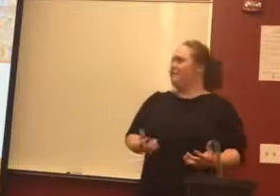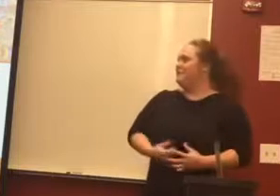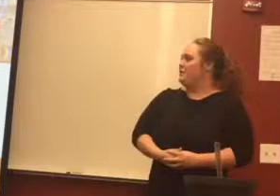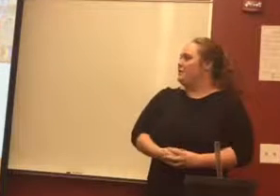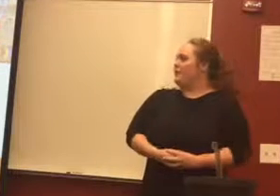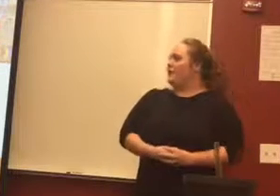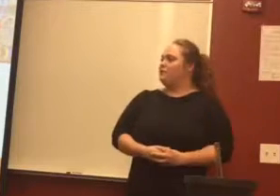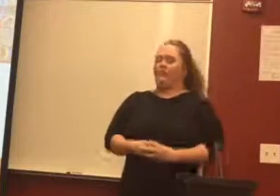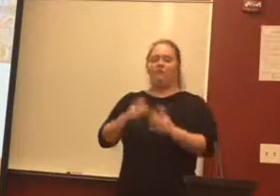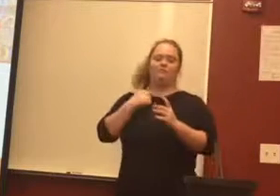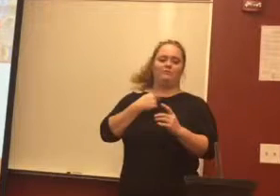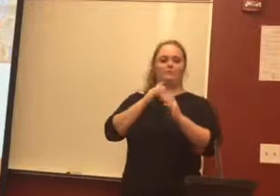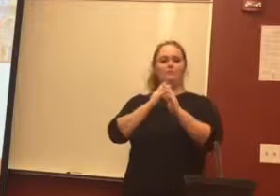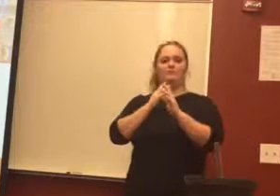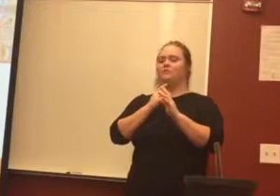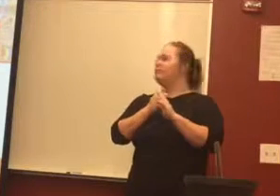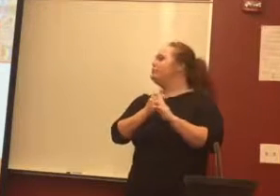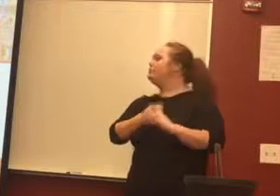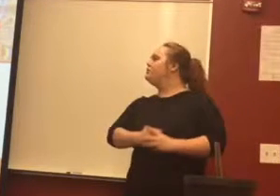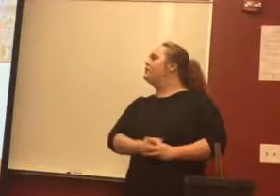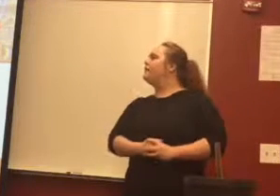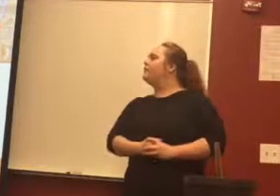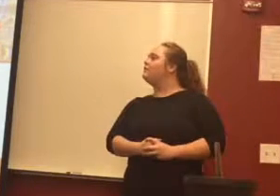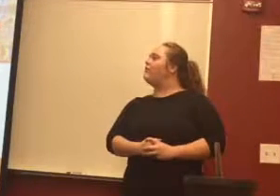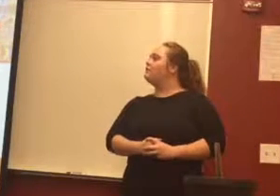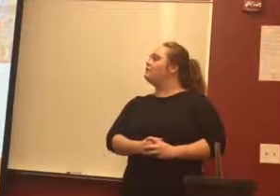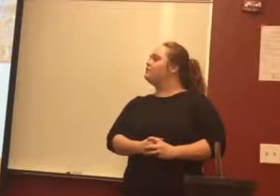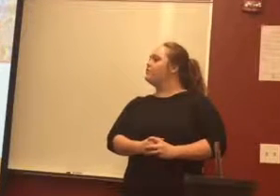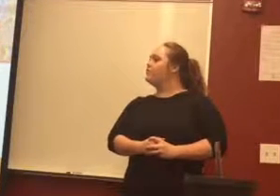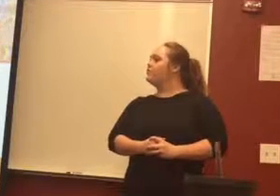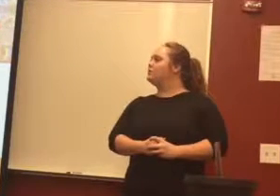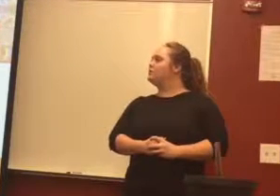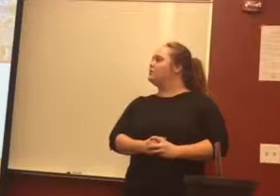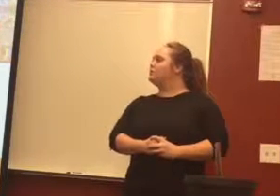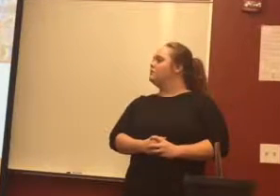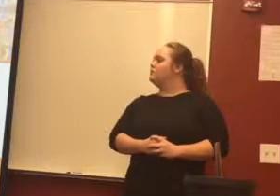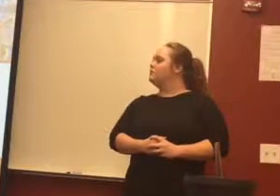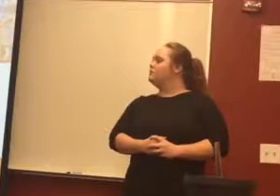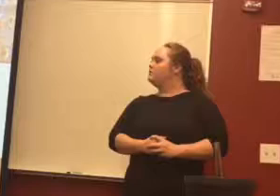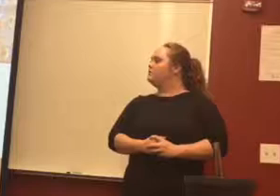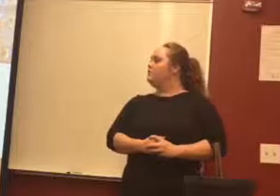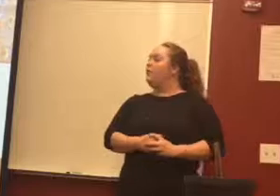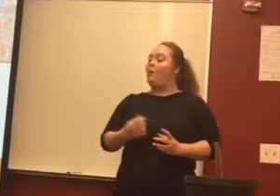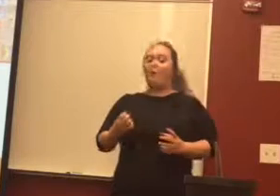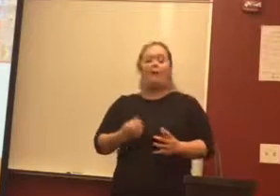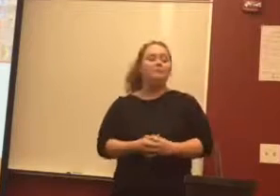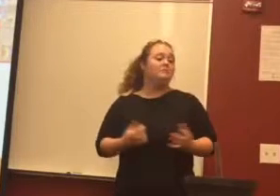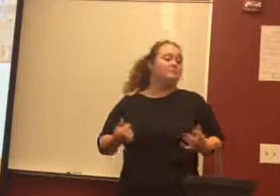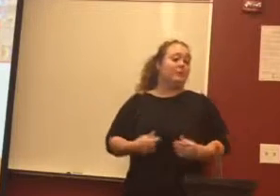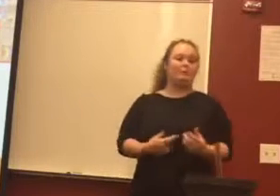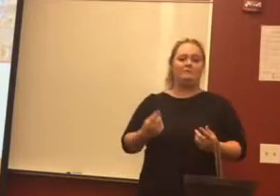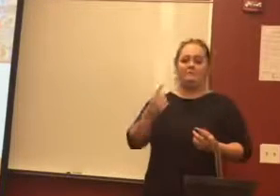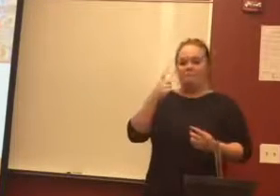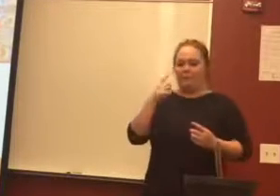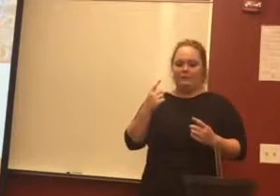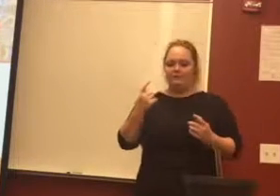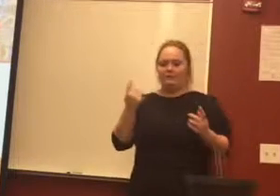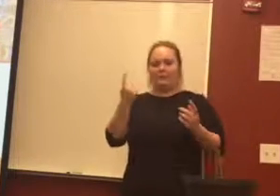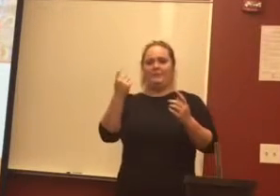if you leave like space in between you, Do you mean like lines for? like people lining up. Okay. It's like, so,